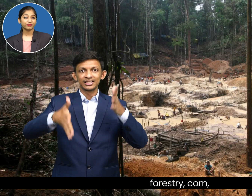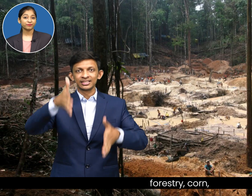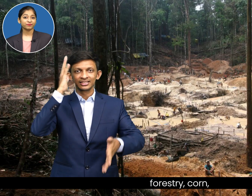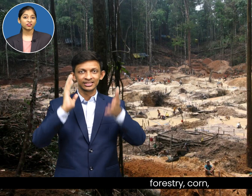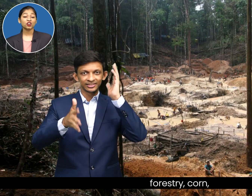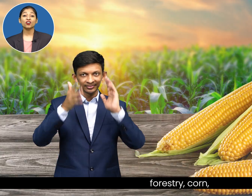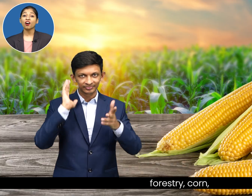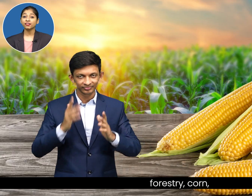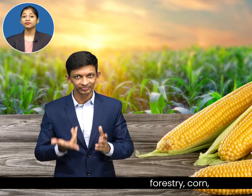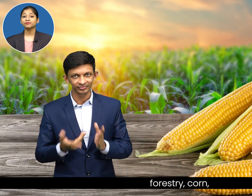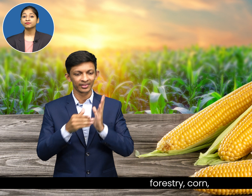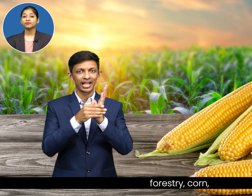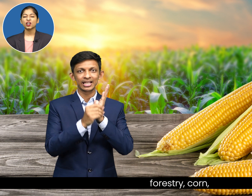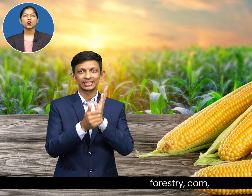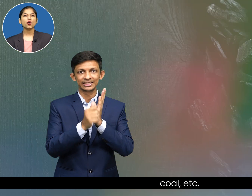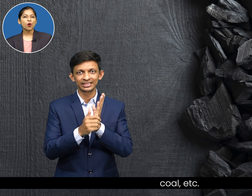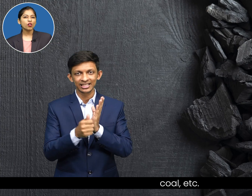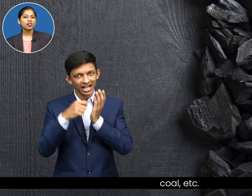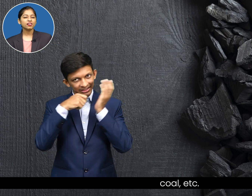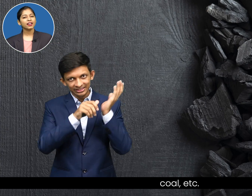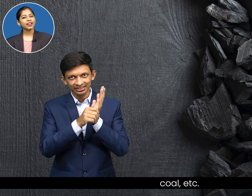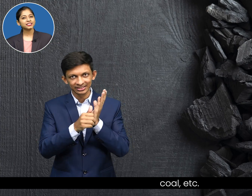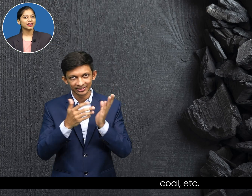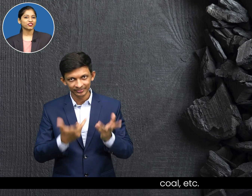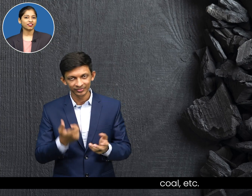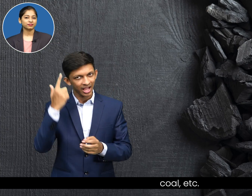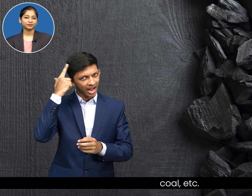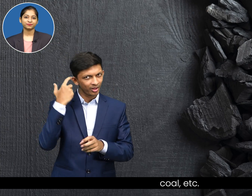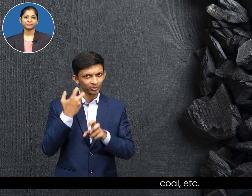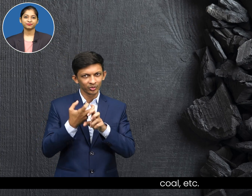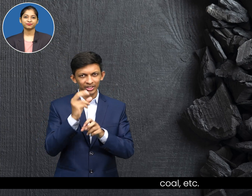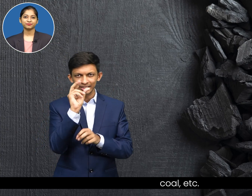forestry, corn, coal, etc.